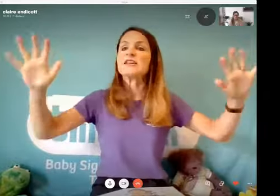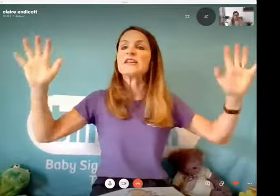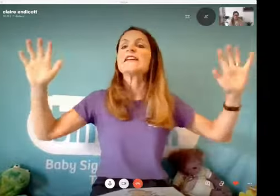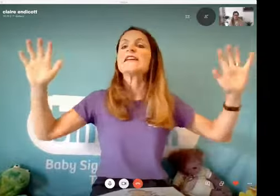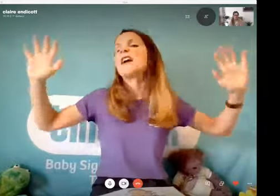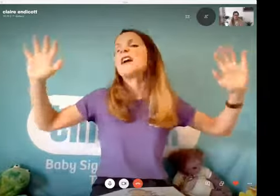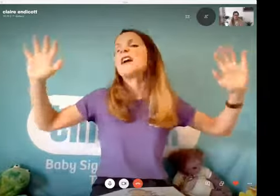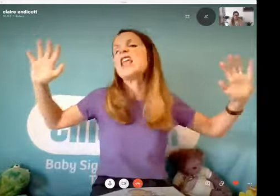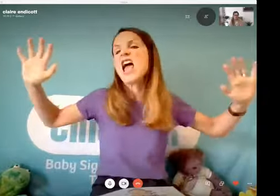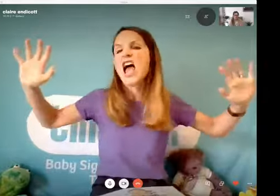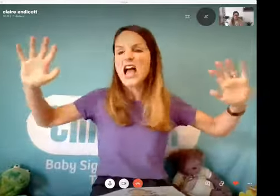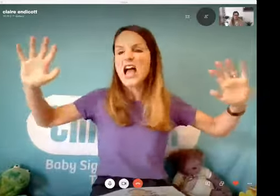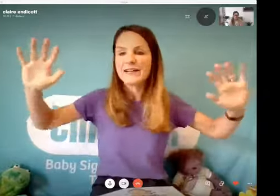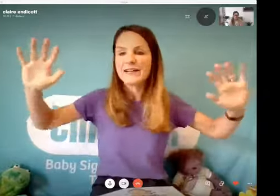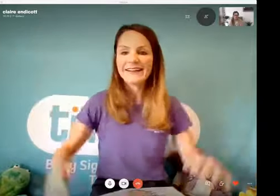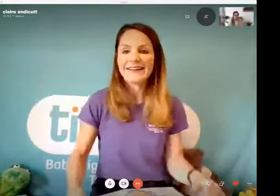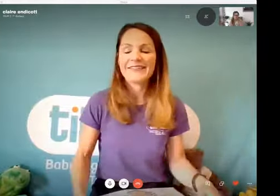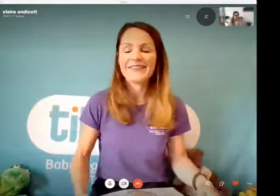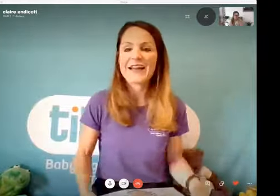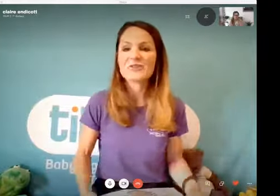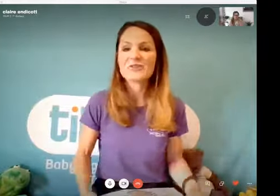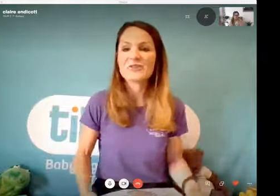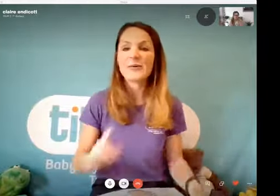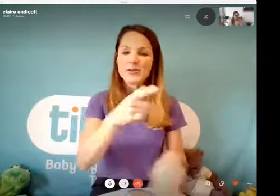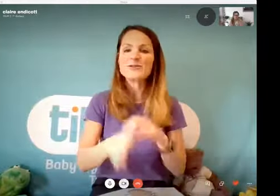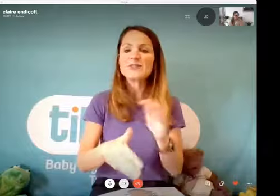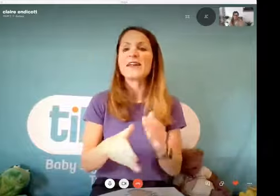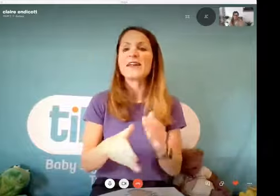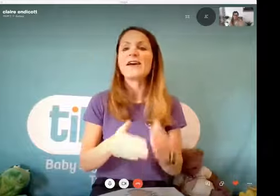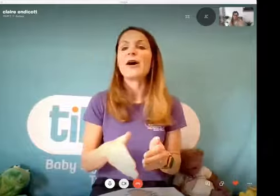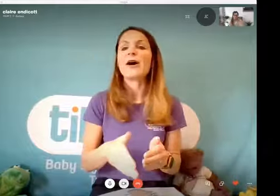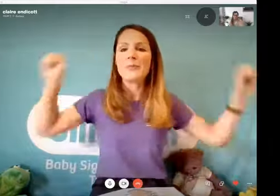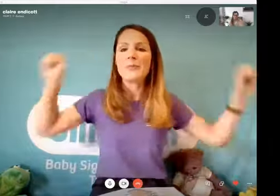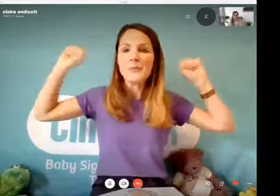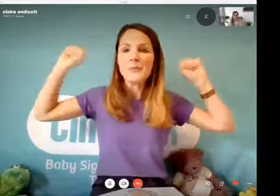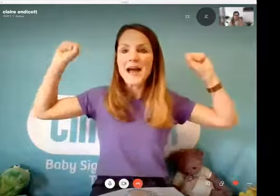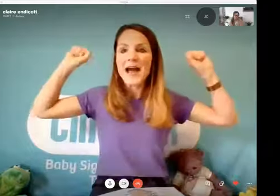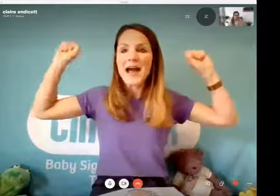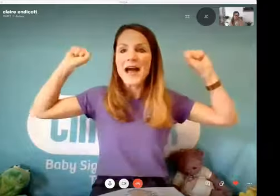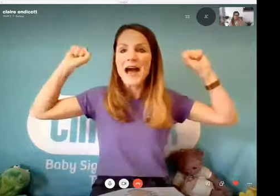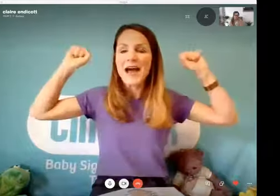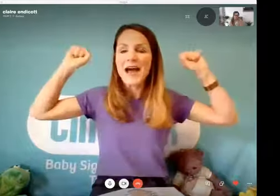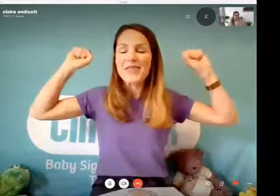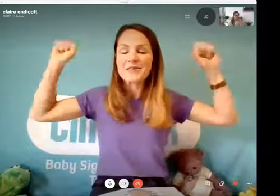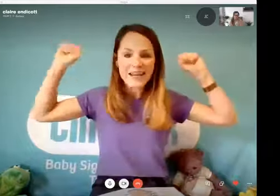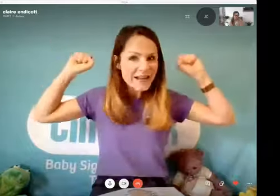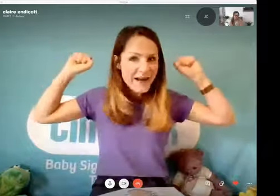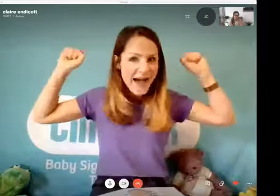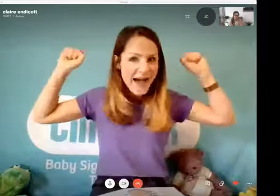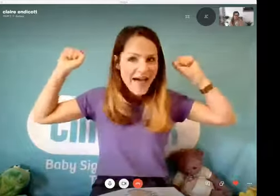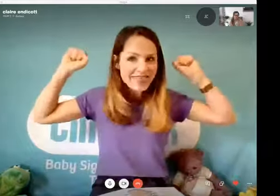be like, yeah. Okay, so try that one. You sign it at home. Bath. Would you like a bath? Yeah.